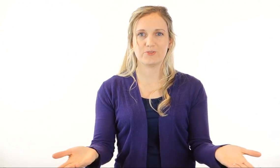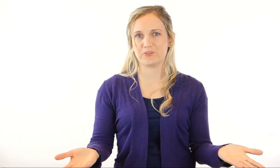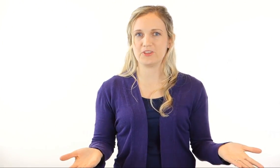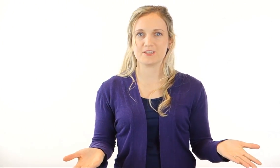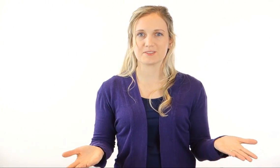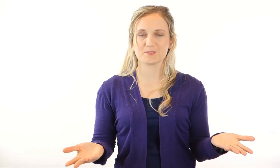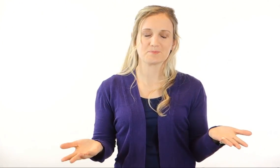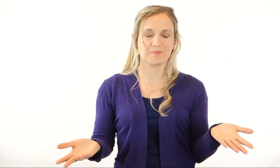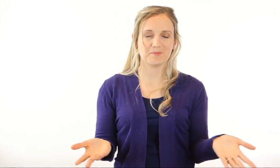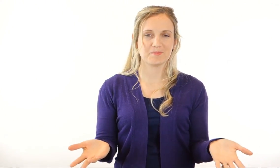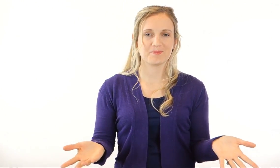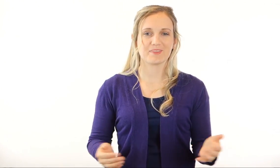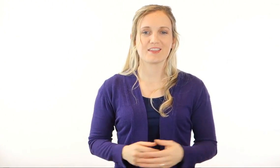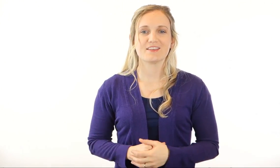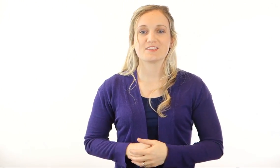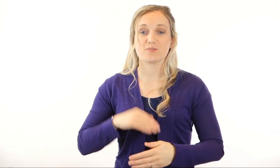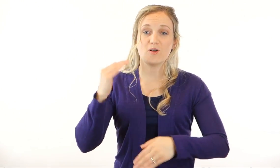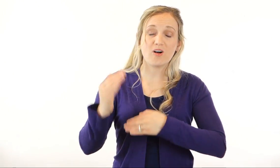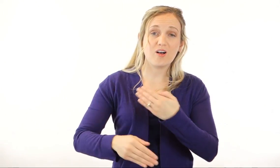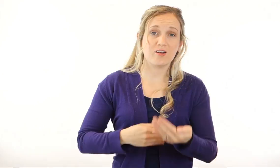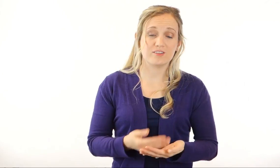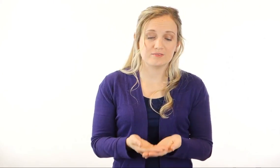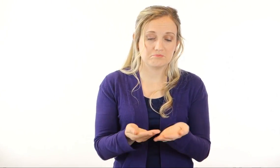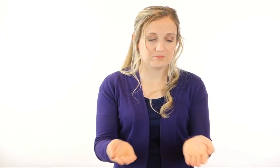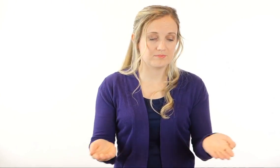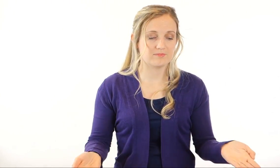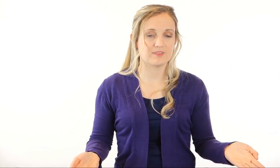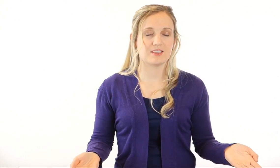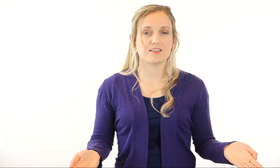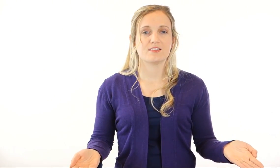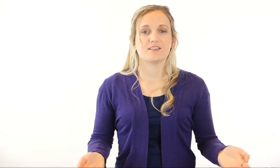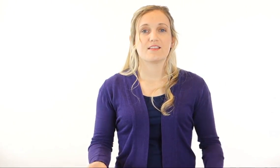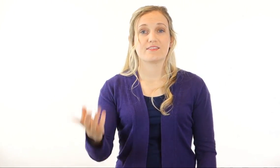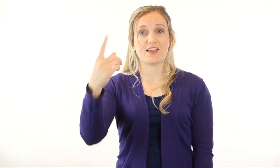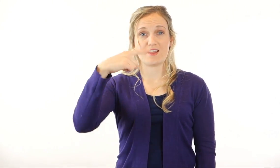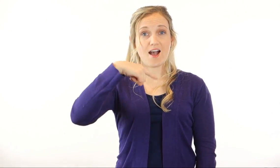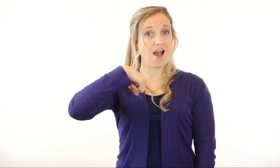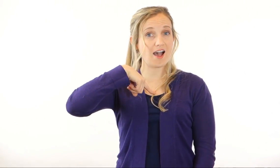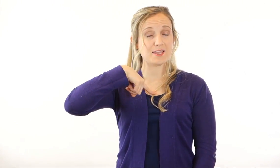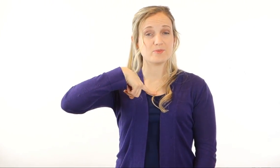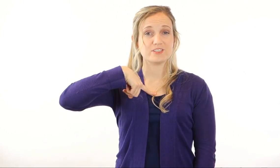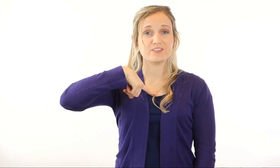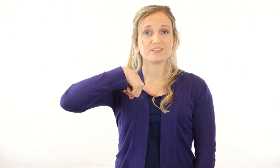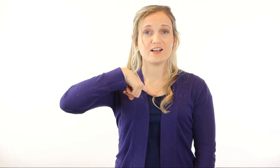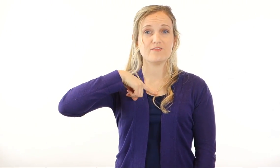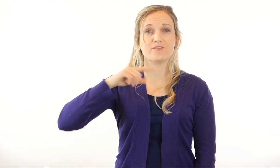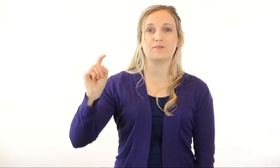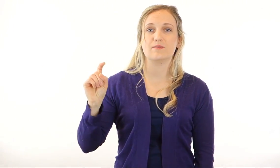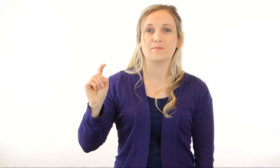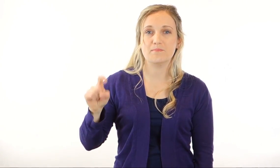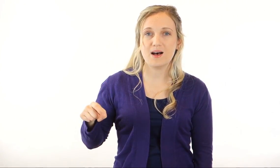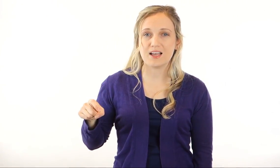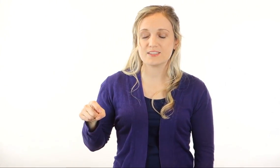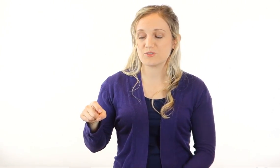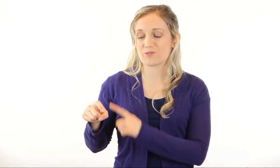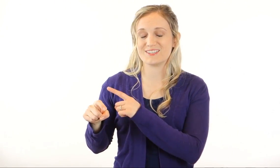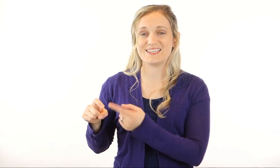the things. So all that I, point to yourself, must or